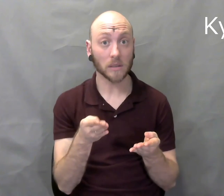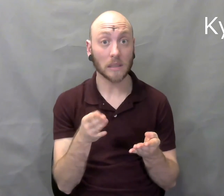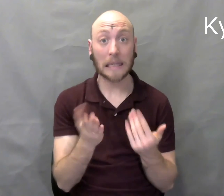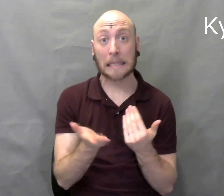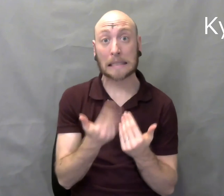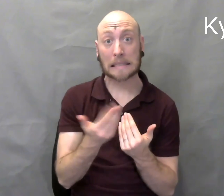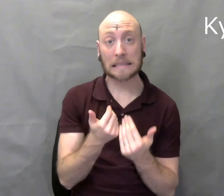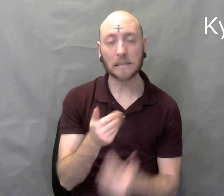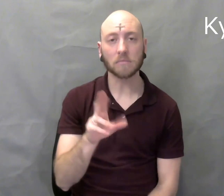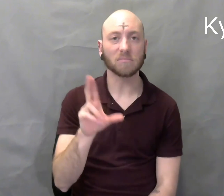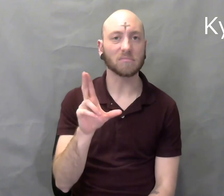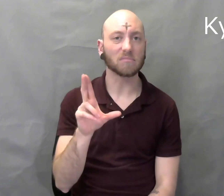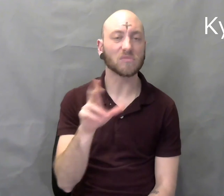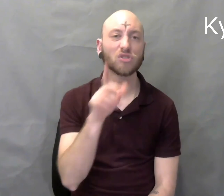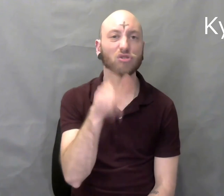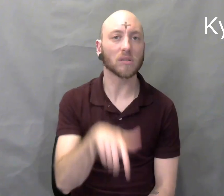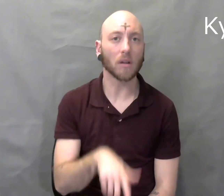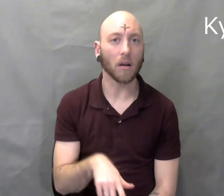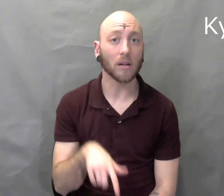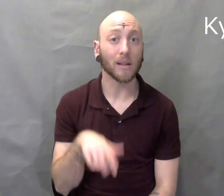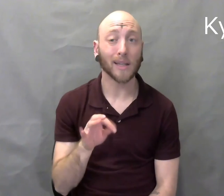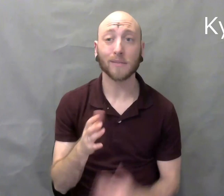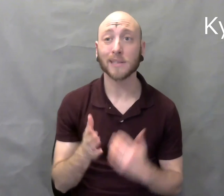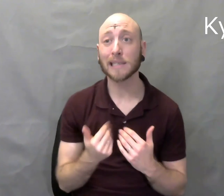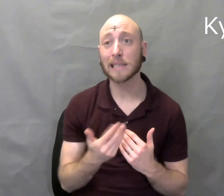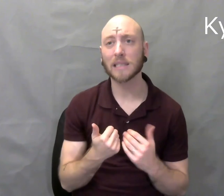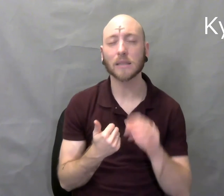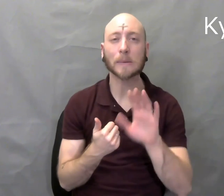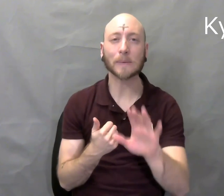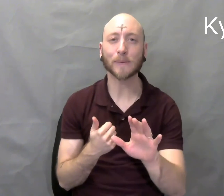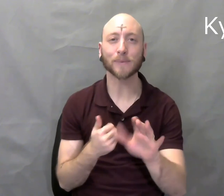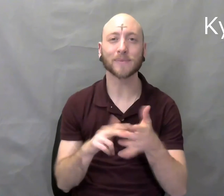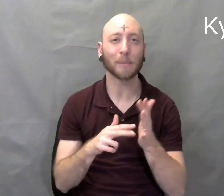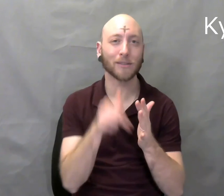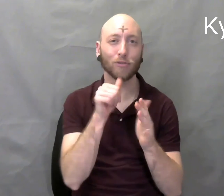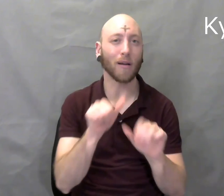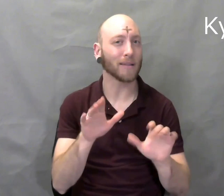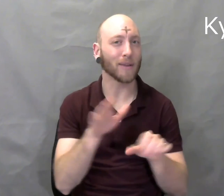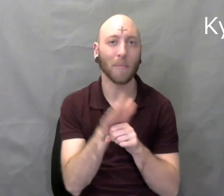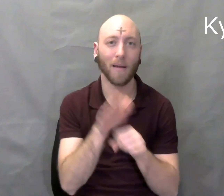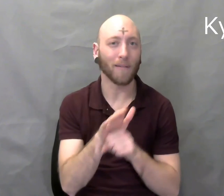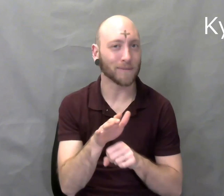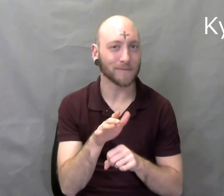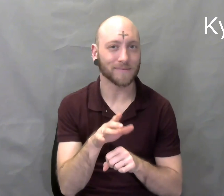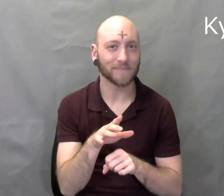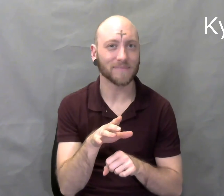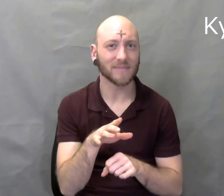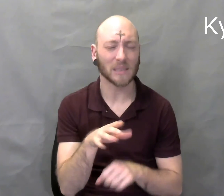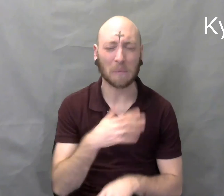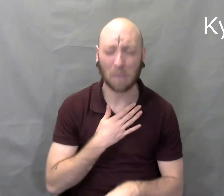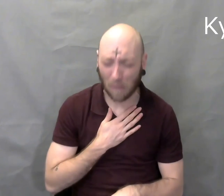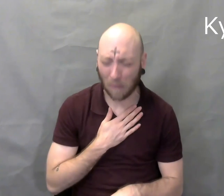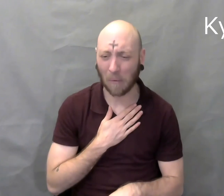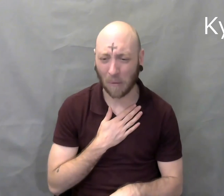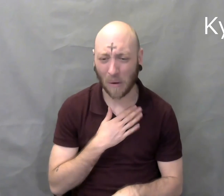really sacrificing anything to do that service. And I was like, oh, that hurts. I want things to be